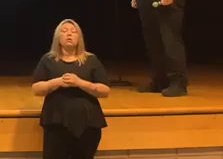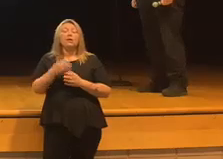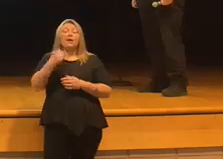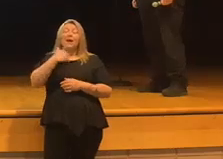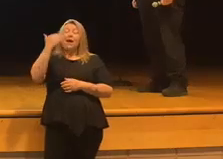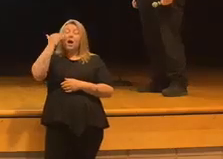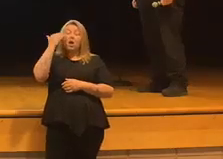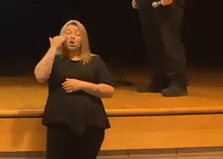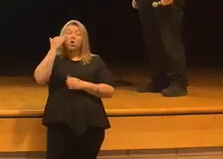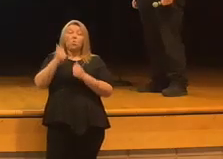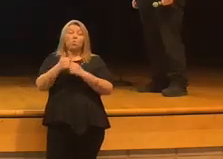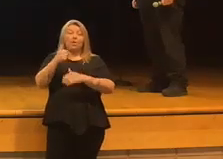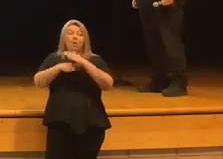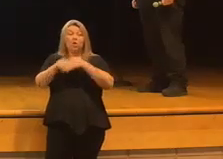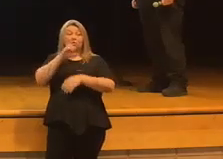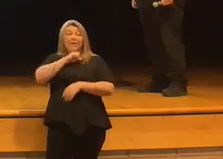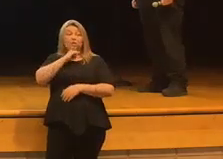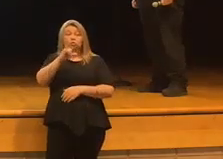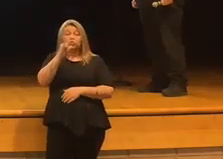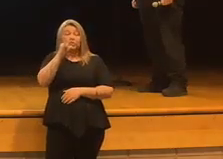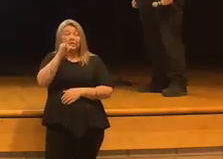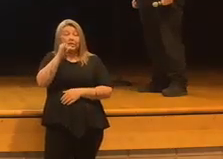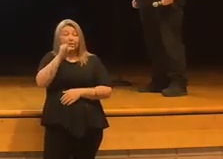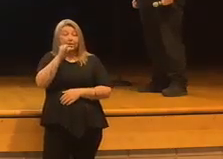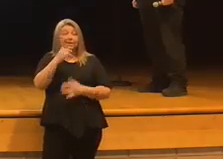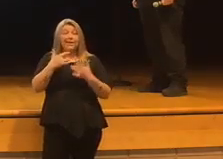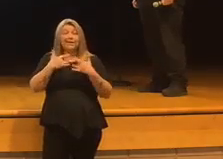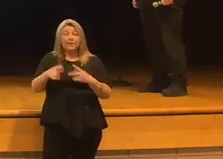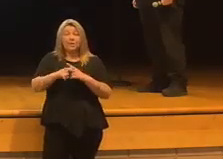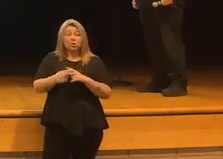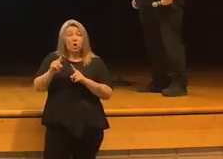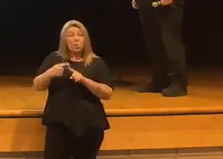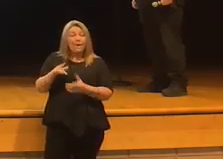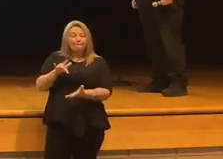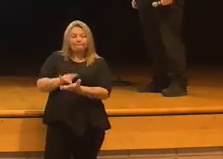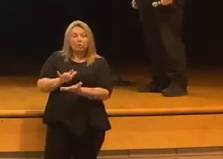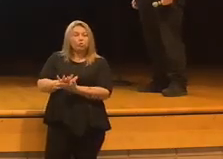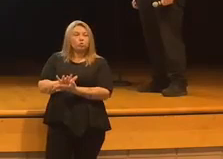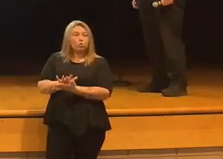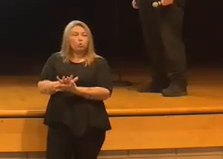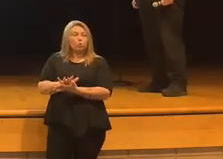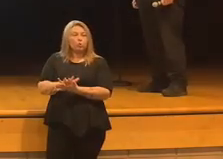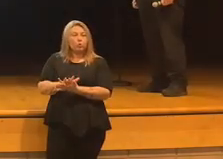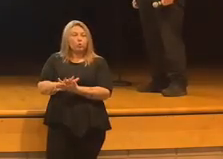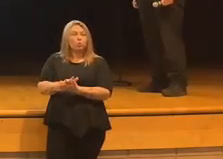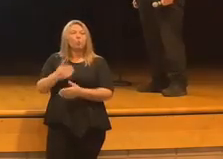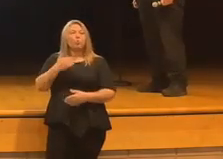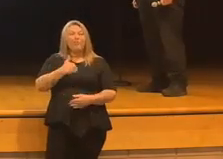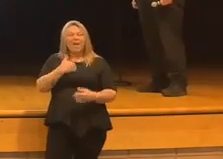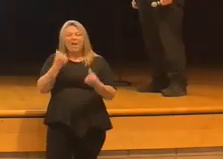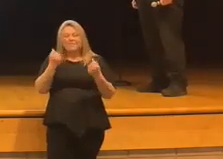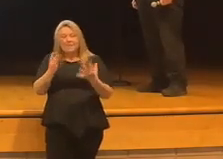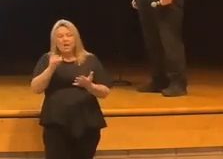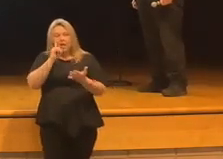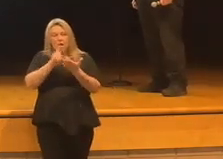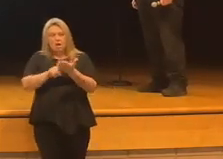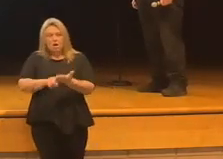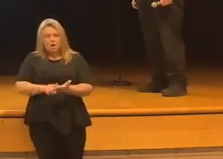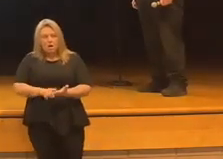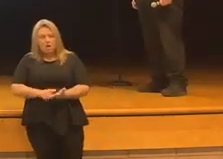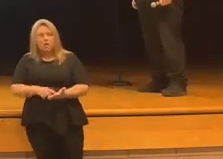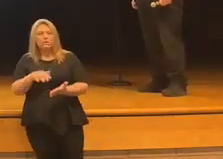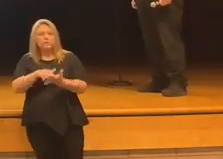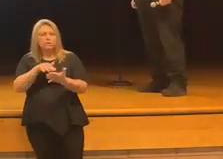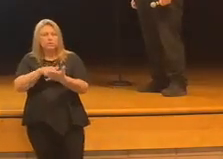with underage drinking, a lot of times it actually starts in middle school. We've done a lot of different studies and things, or been to a lot